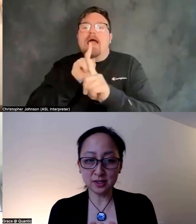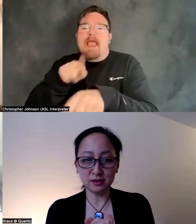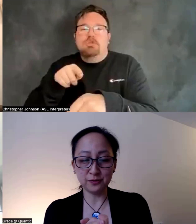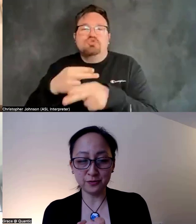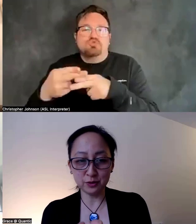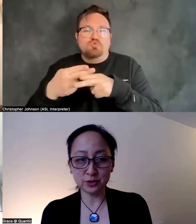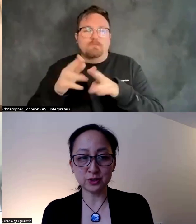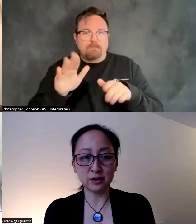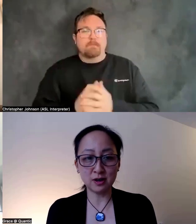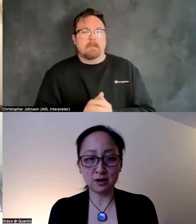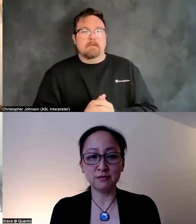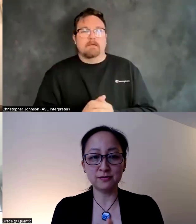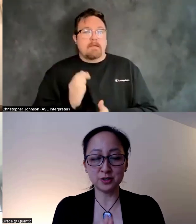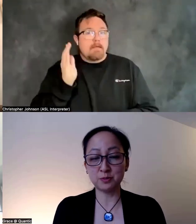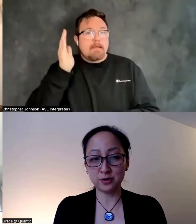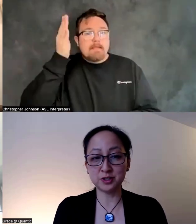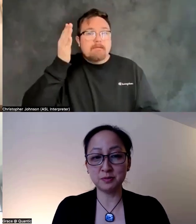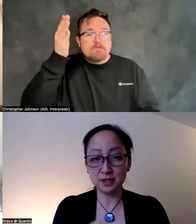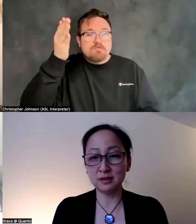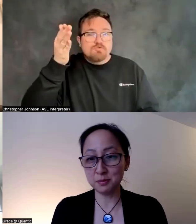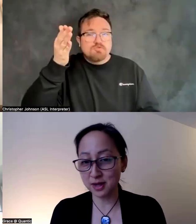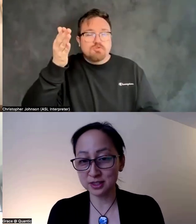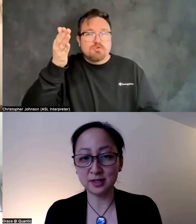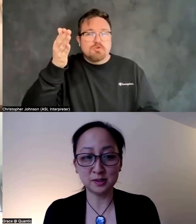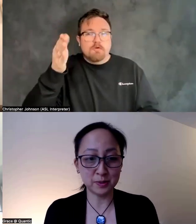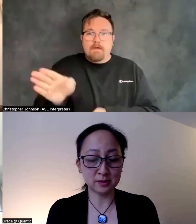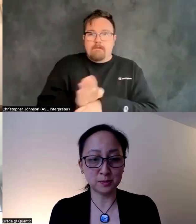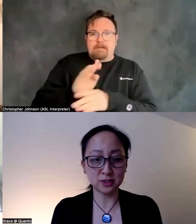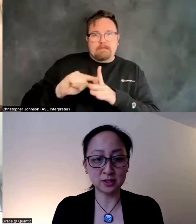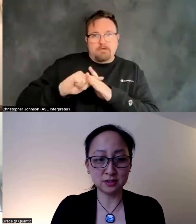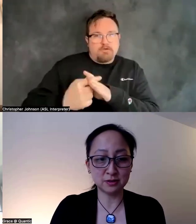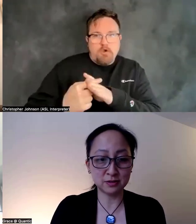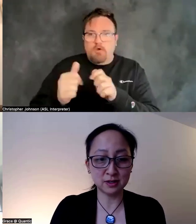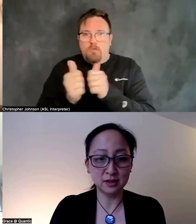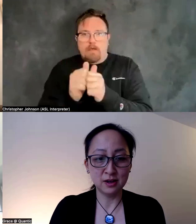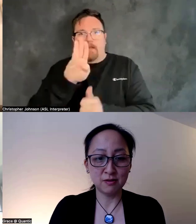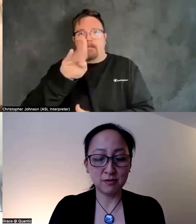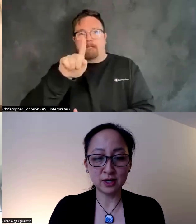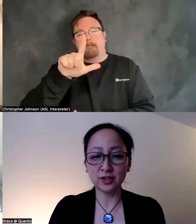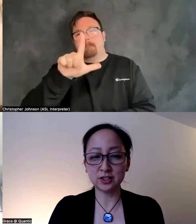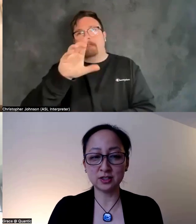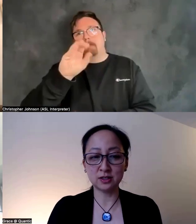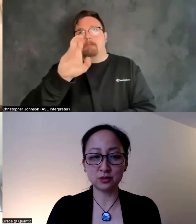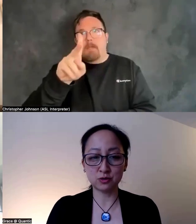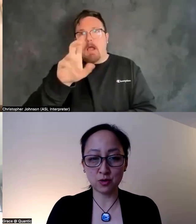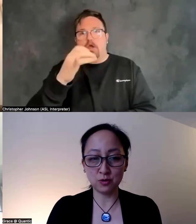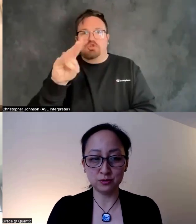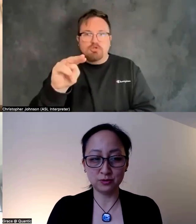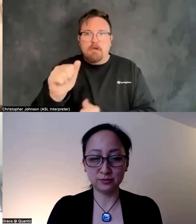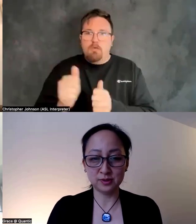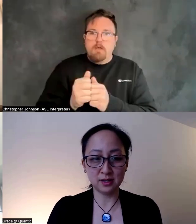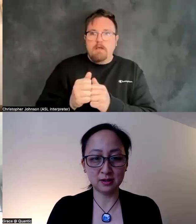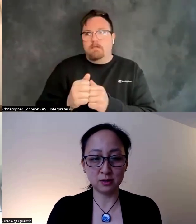do you see the future of entrepreneurship in the blockchain space, especially considering regulations and